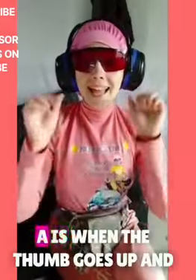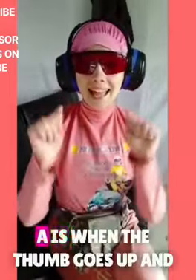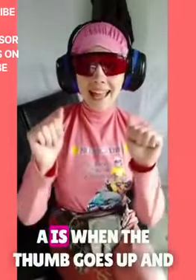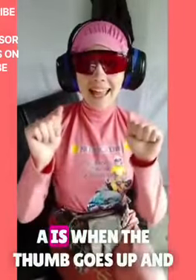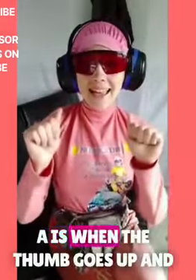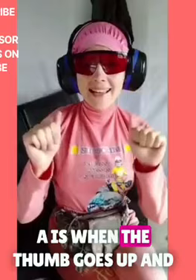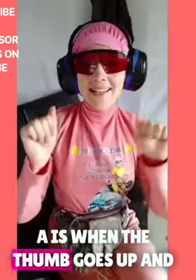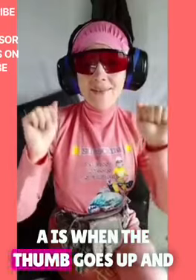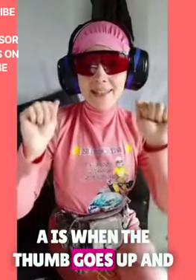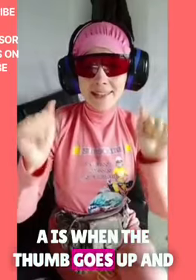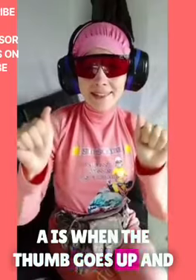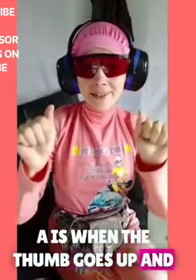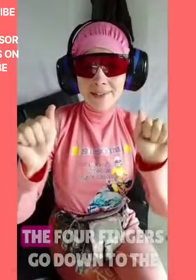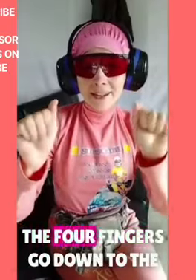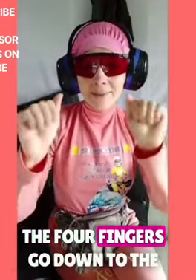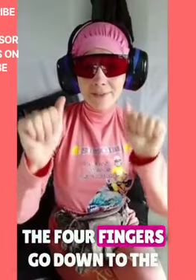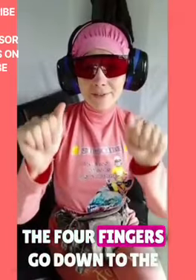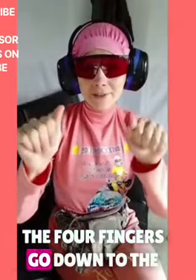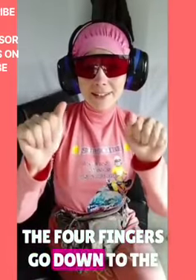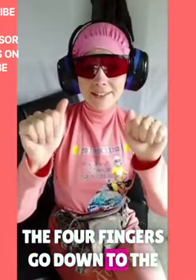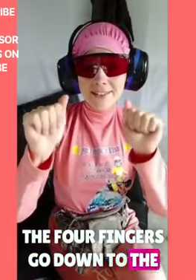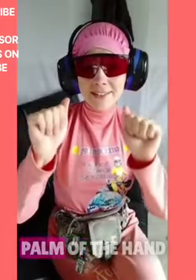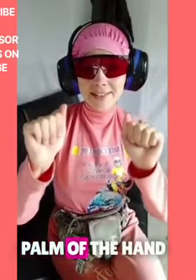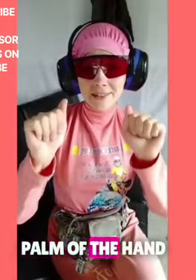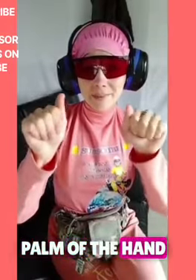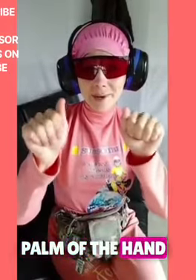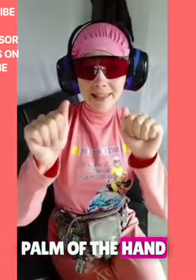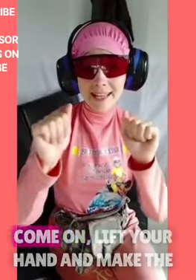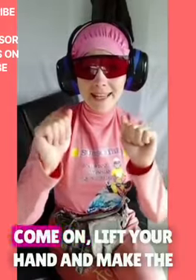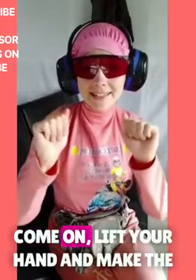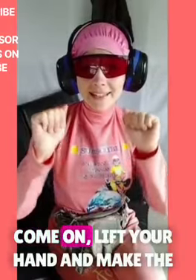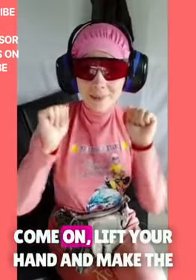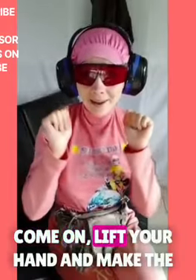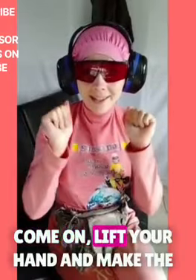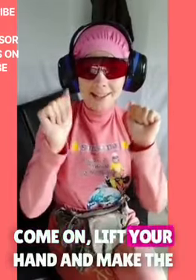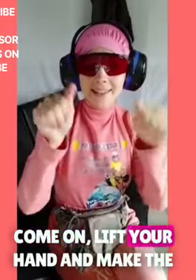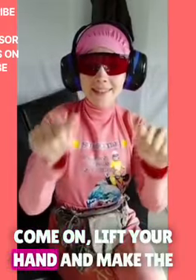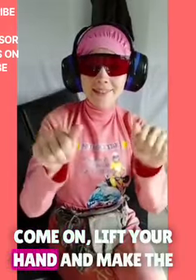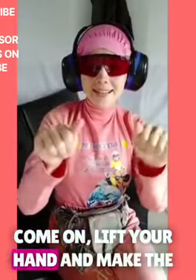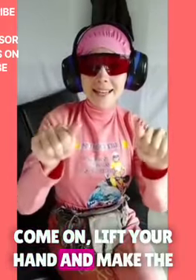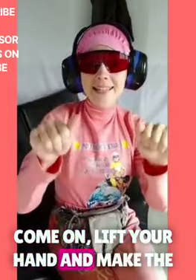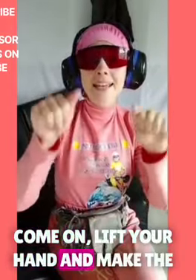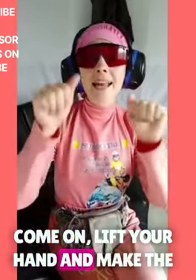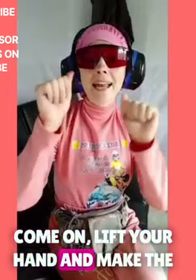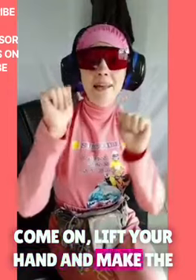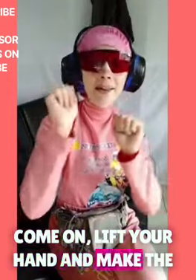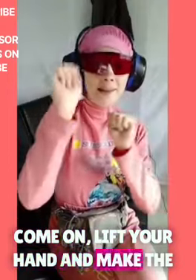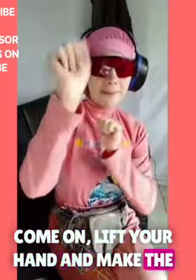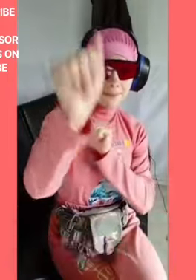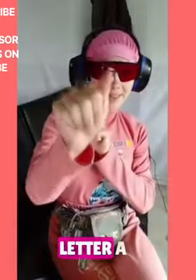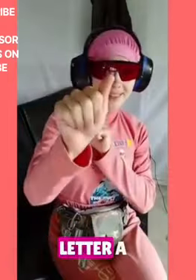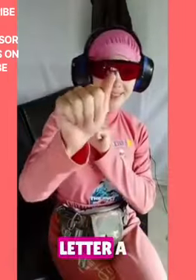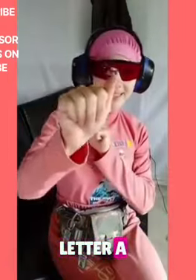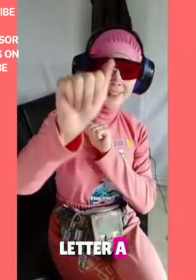A is when the thumb goes up and the four fingers go down to the palm of the hand. Come on, lift your hand and make the letter